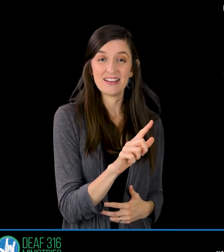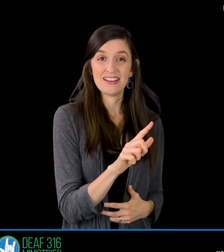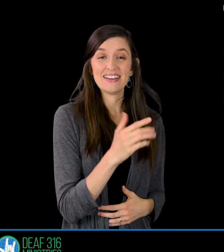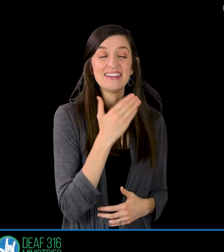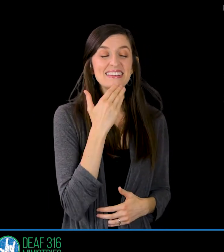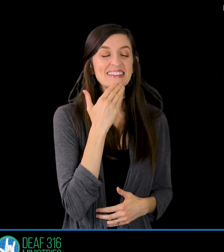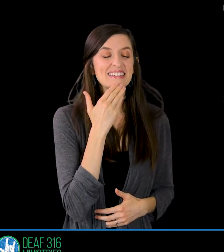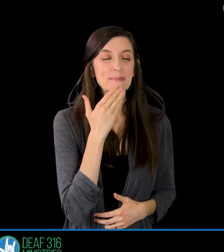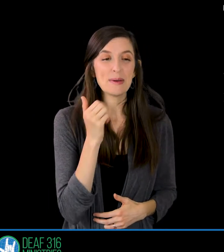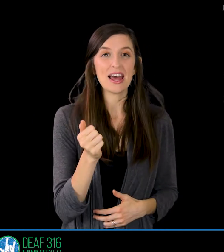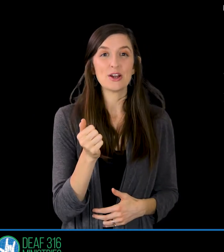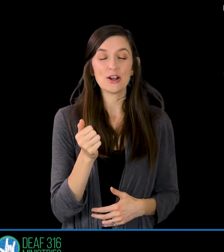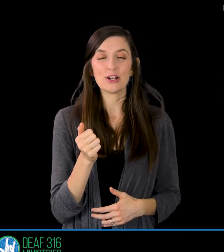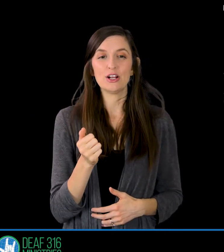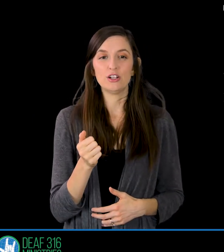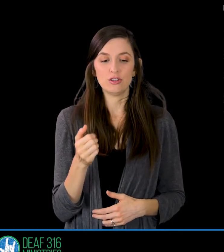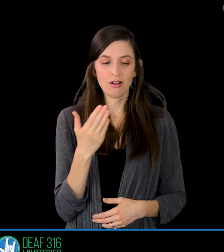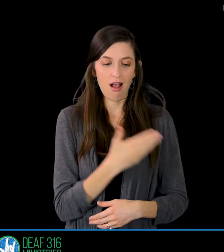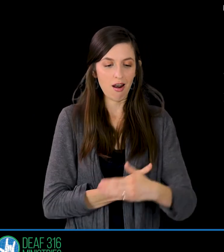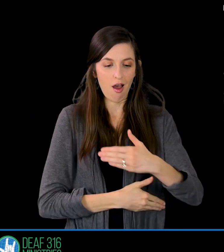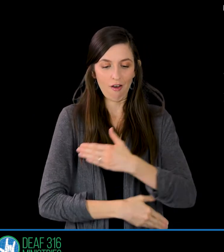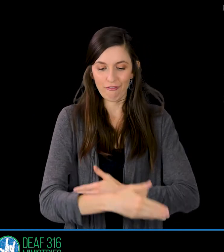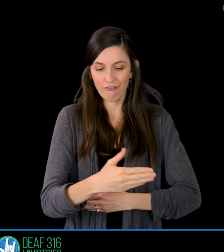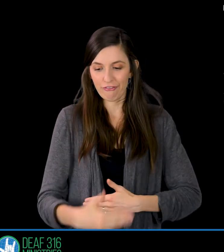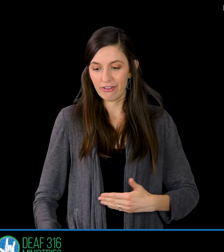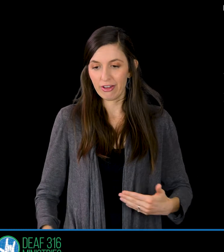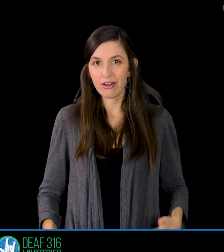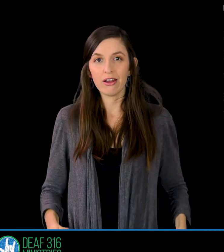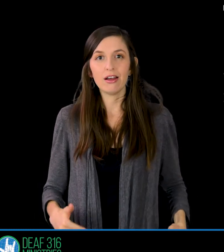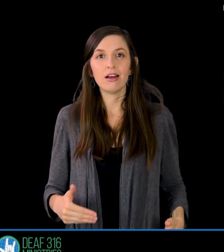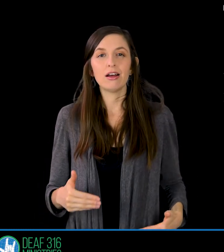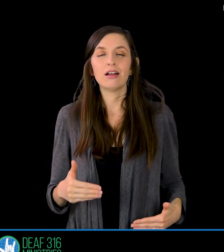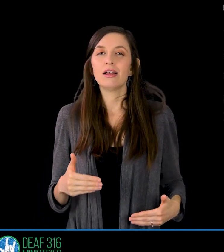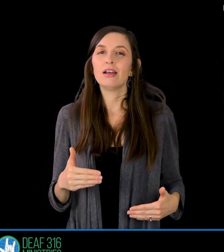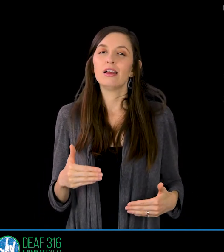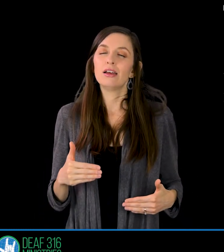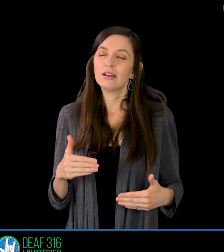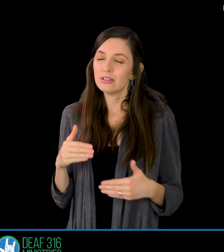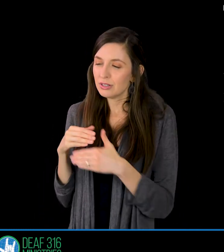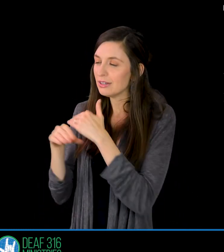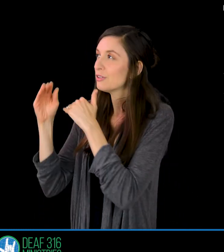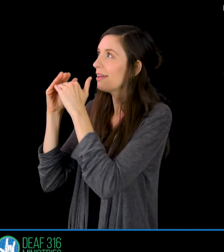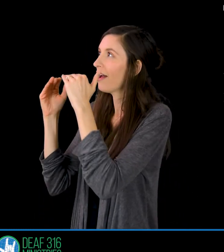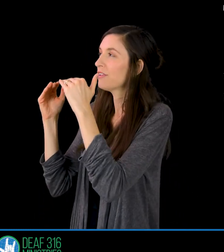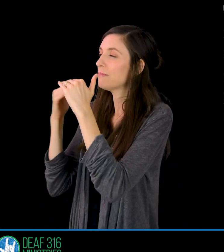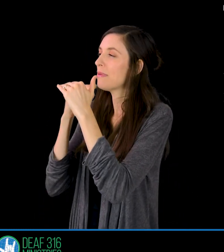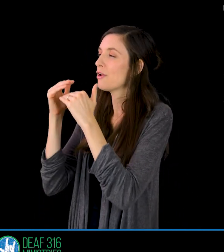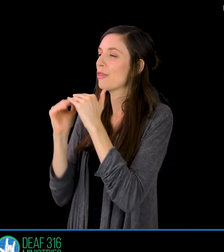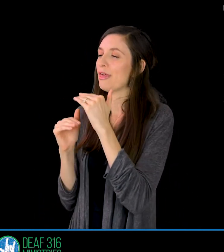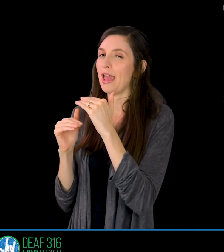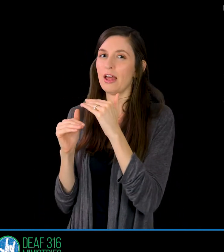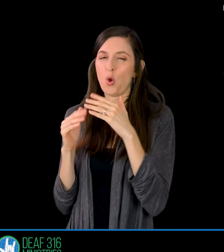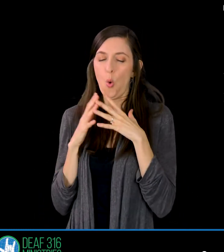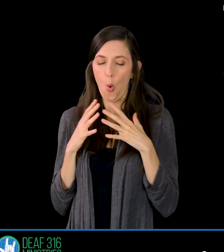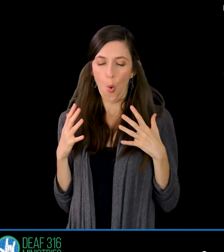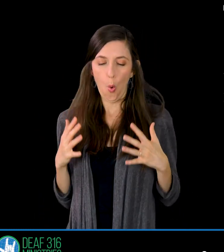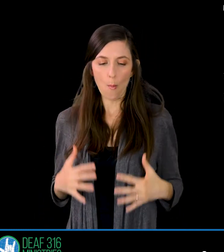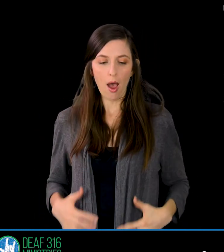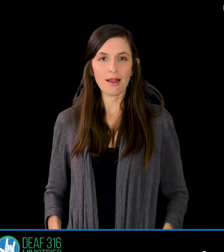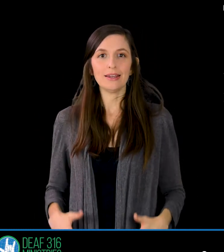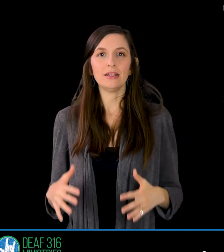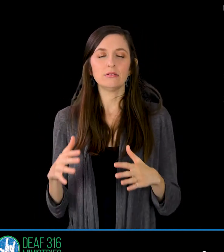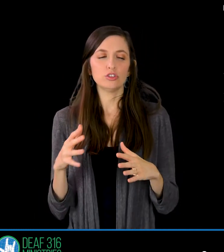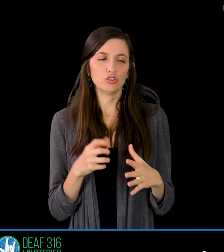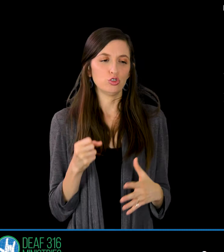life for it is better that you lose one of your members than that your whole body be thrown into hell